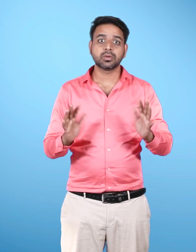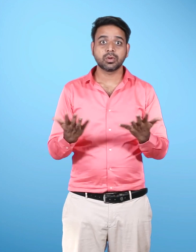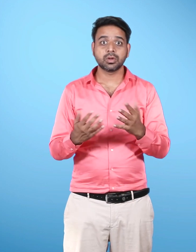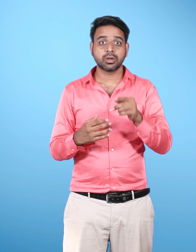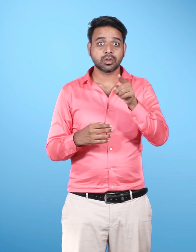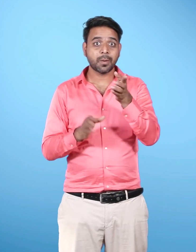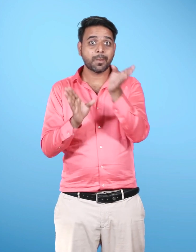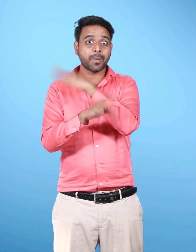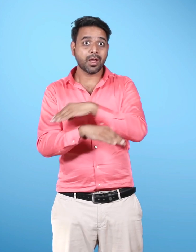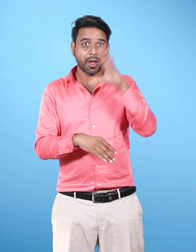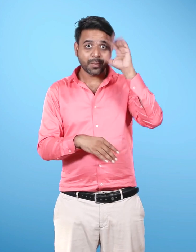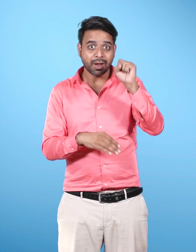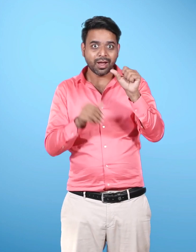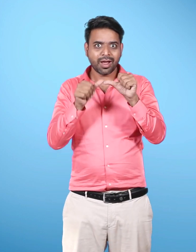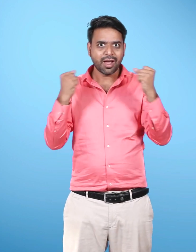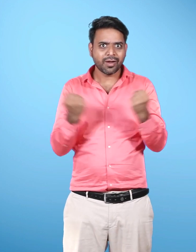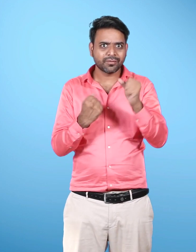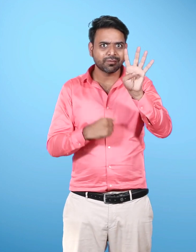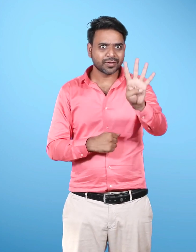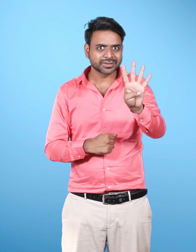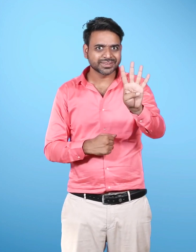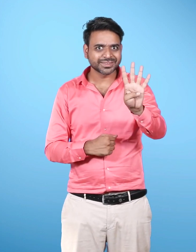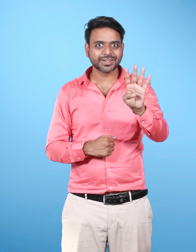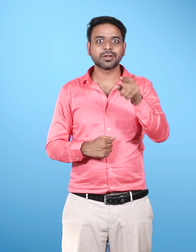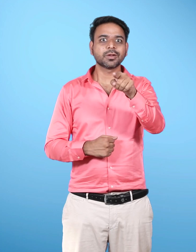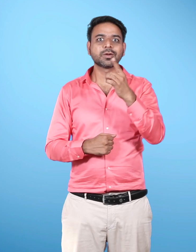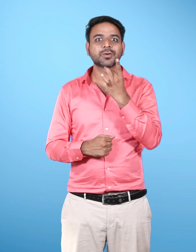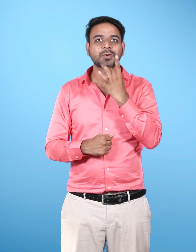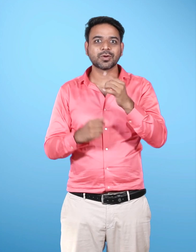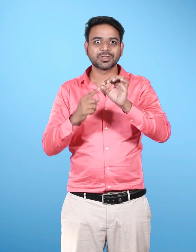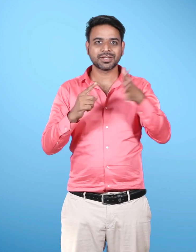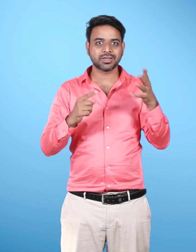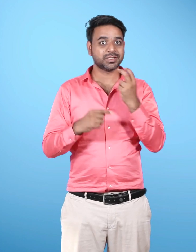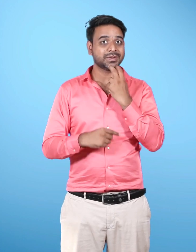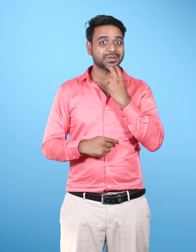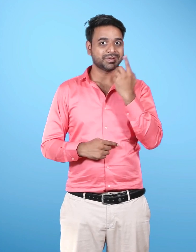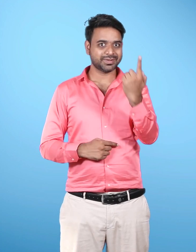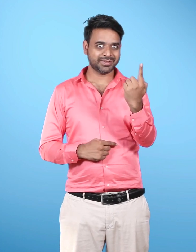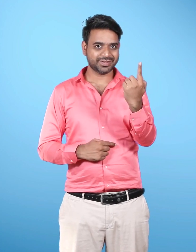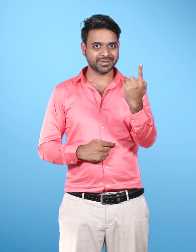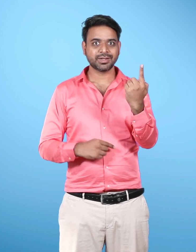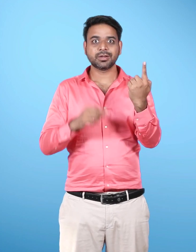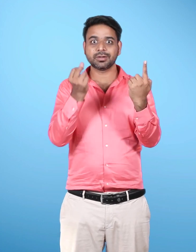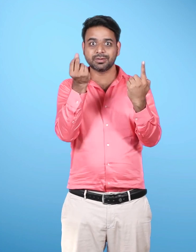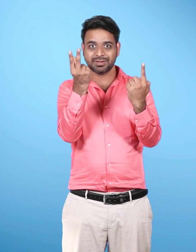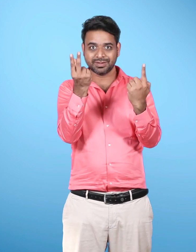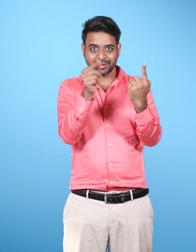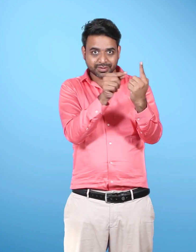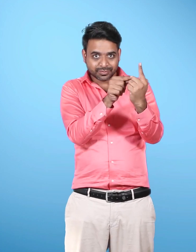Let us recall Activity 4, in which we made an electric circuit with a switch, Figure 12.9.